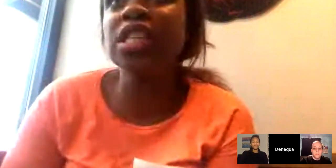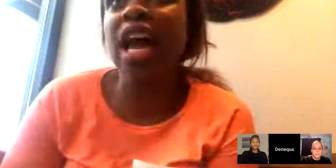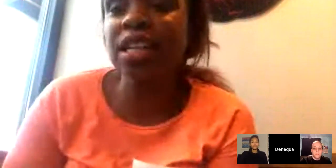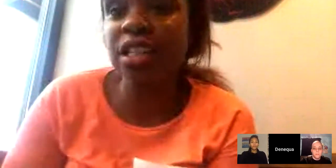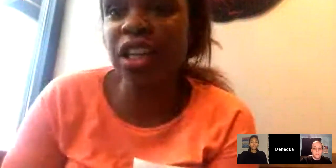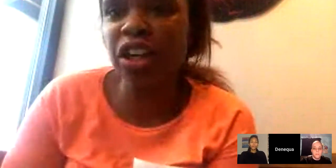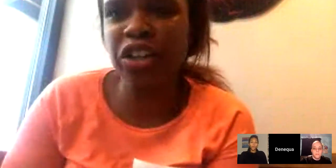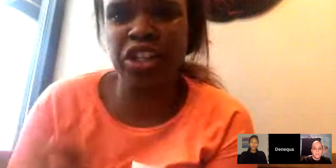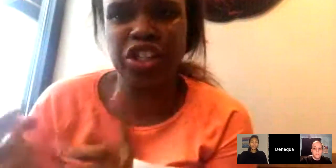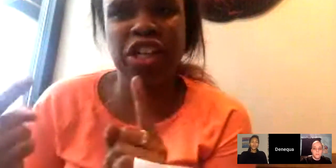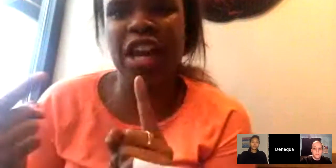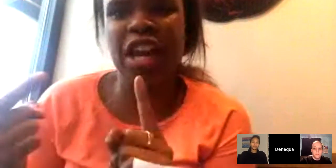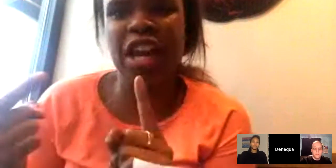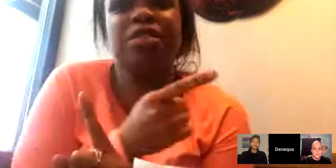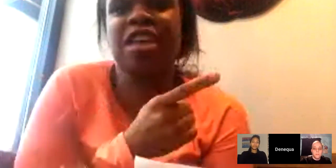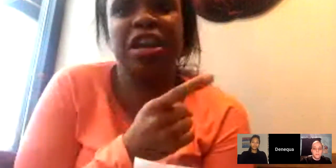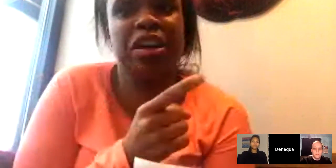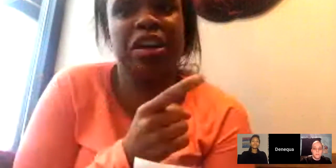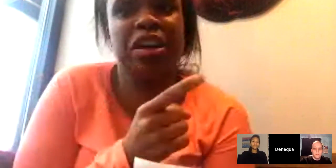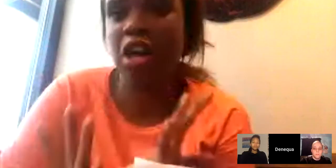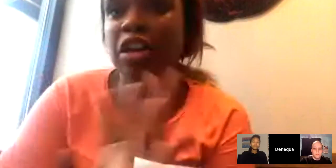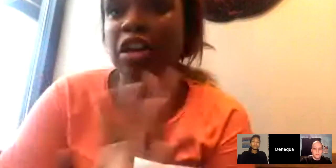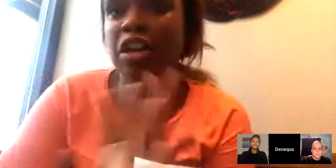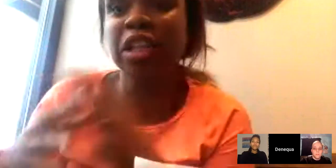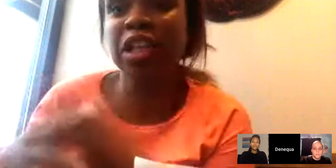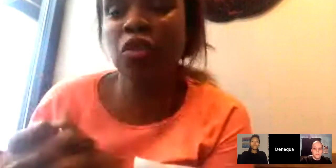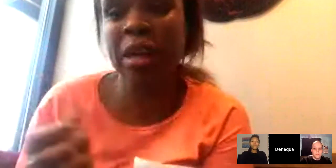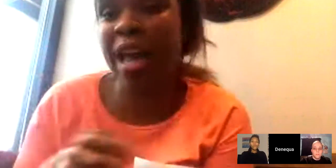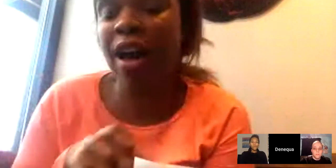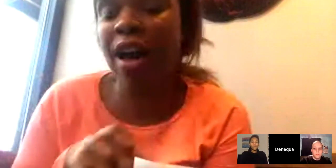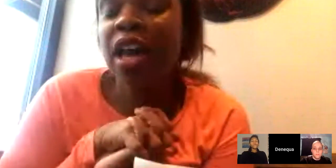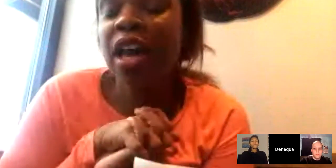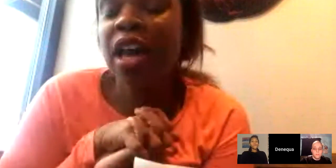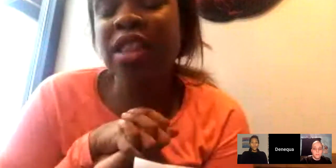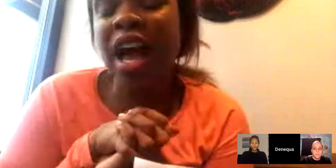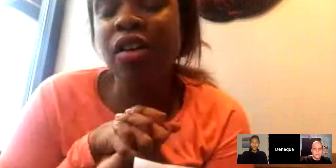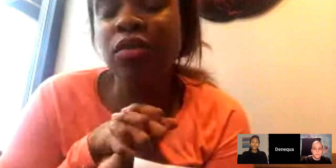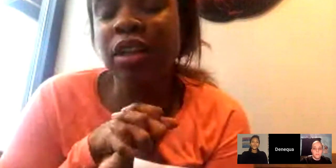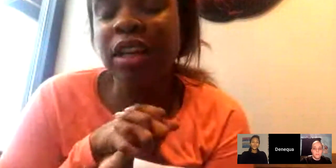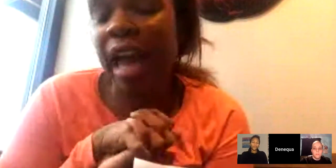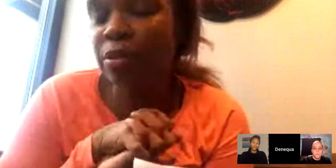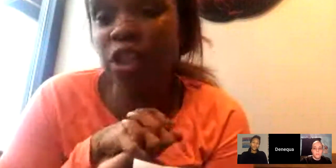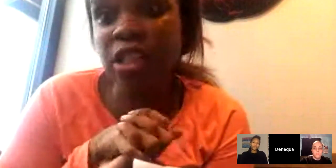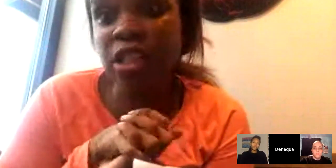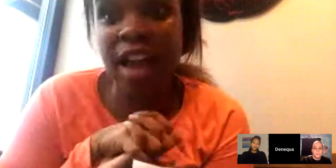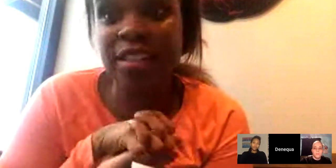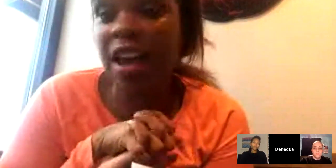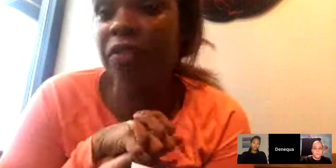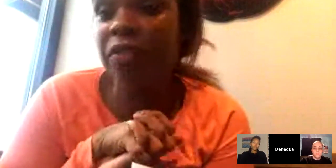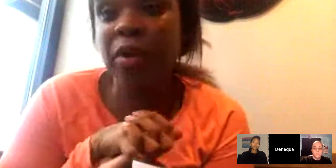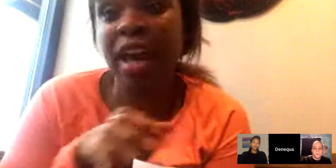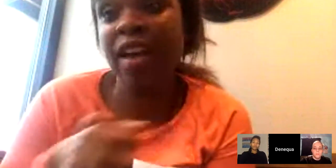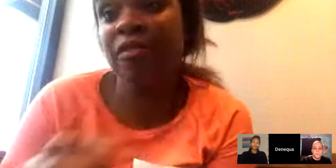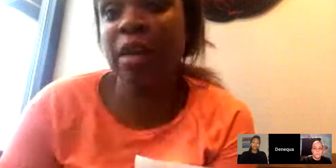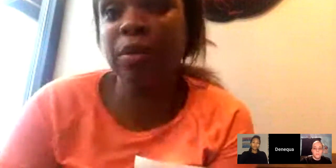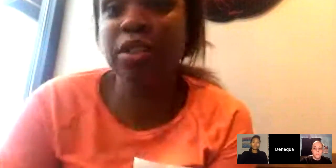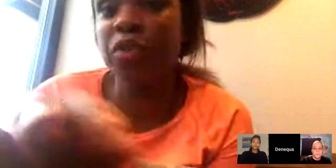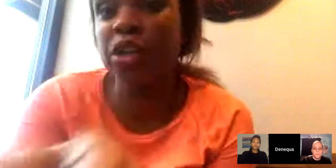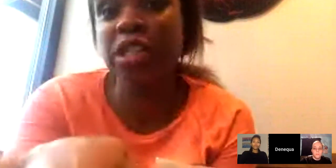signs in here that she kind of does that just kind of completely threw me off. And without captions, I definitely would not have been able to voice this